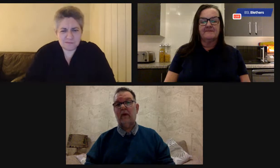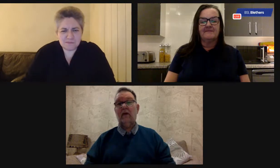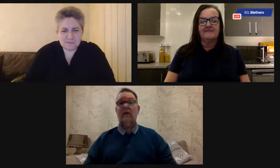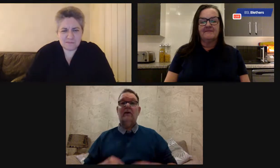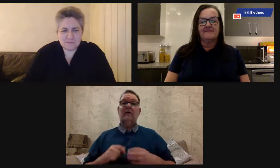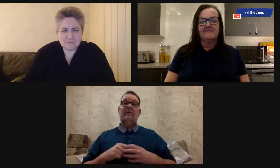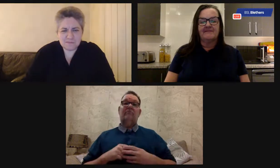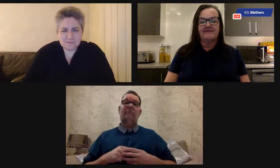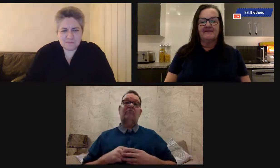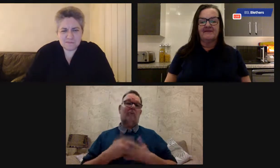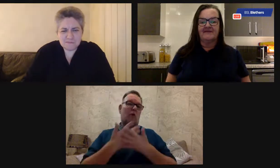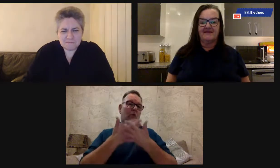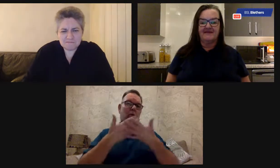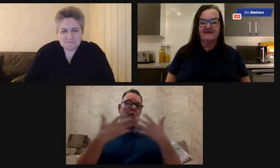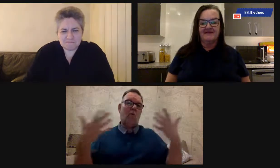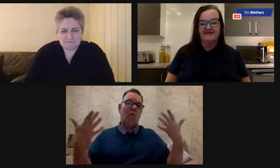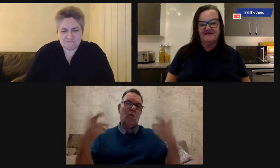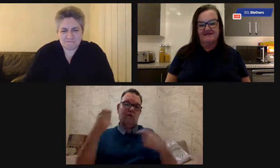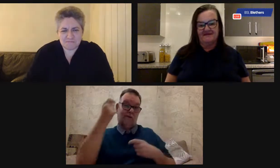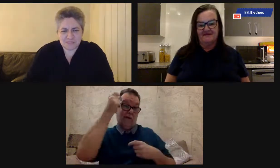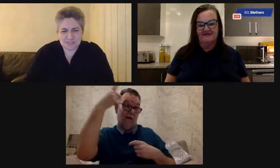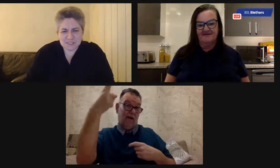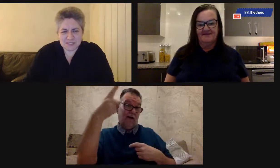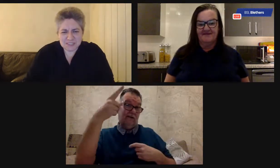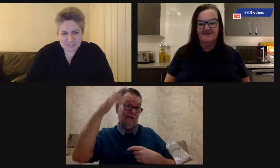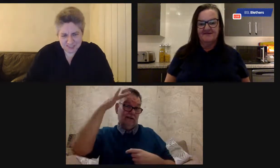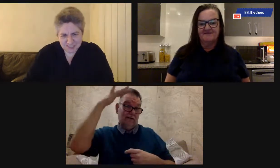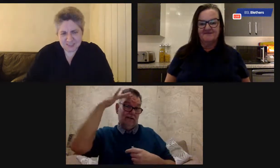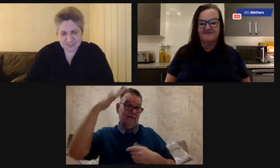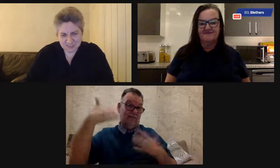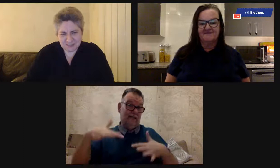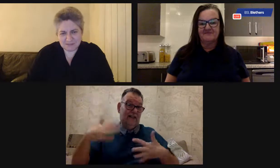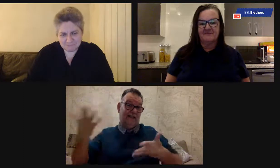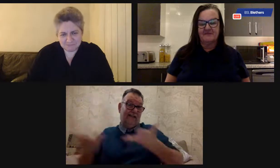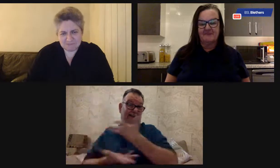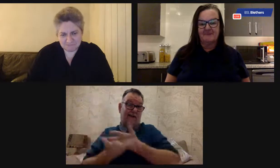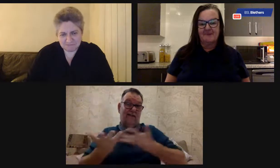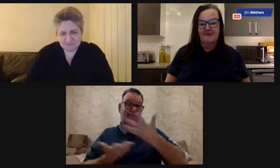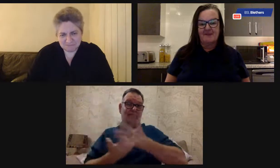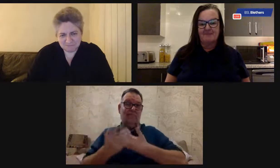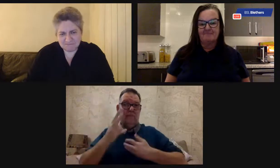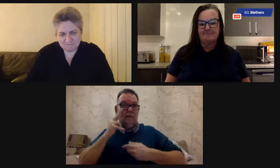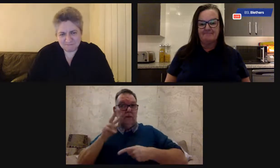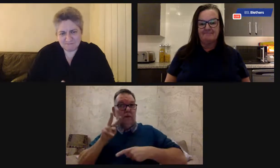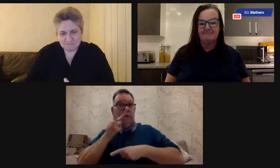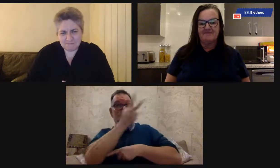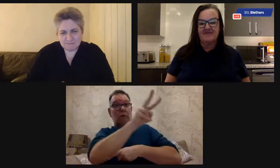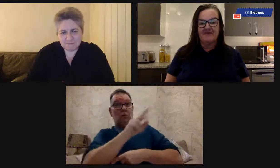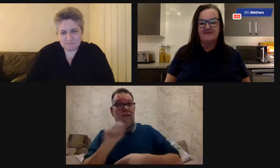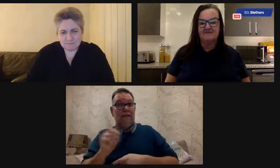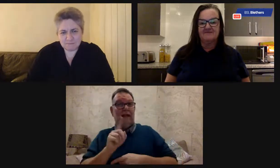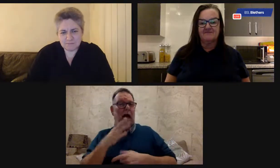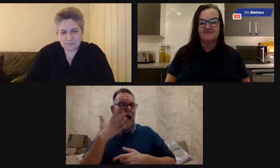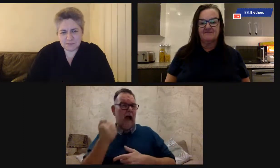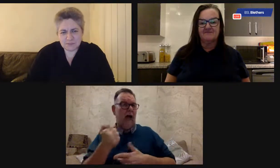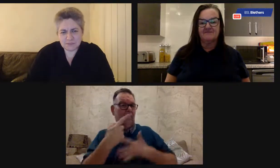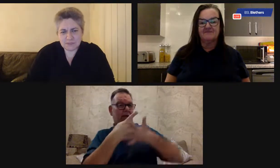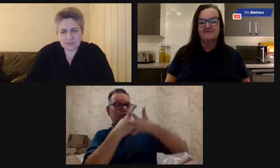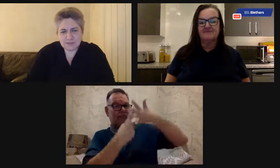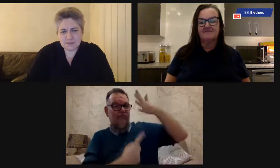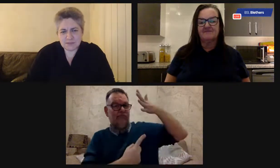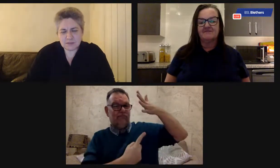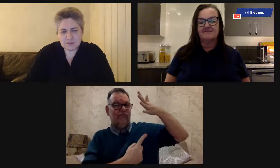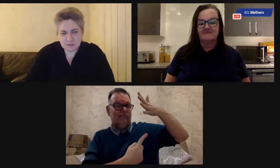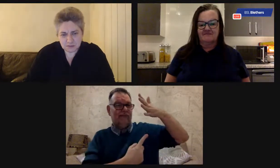goal? If if all the ducks were in a row, what would you want? Oh, we've got so many ideas,